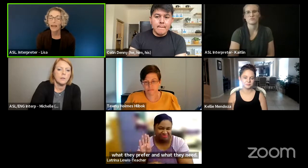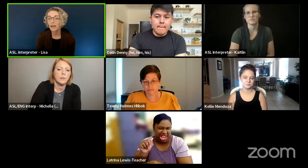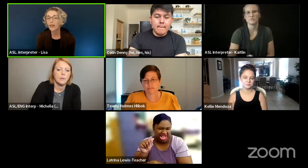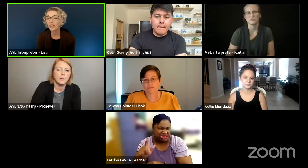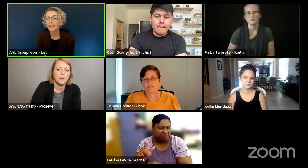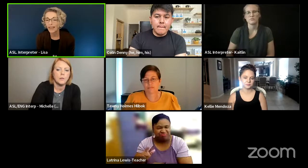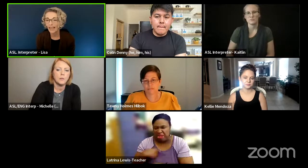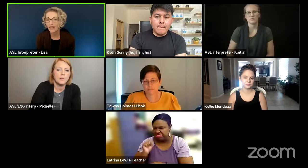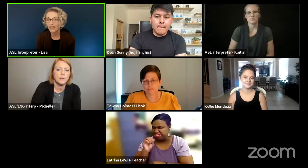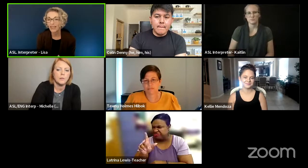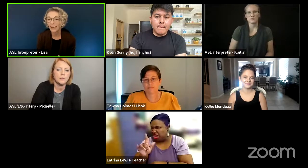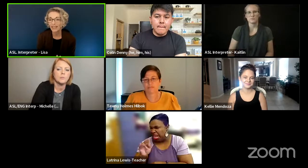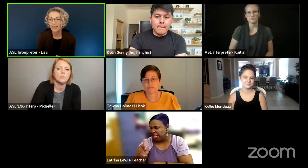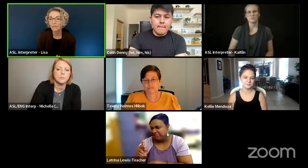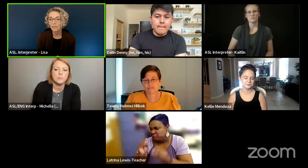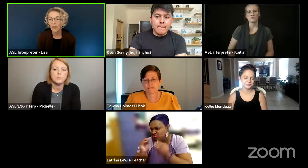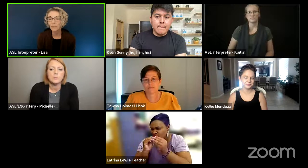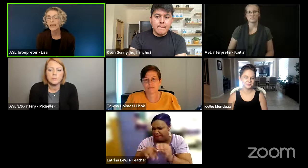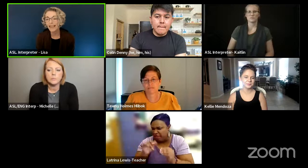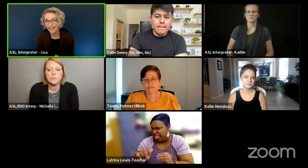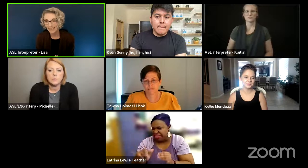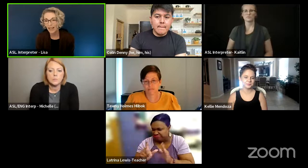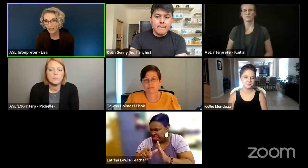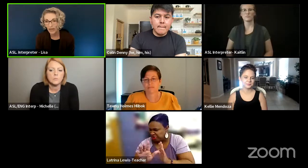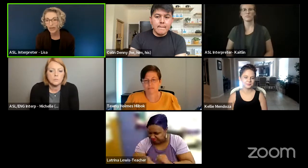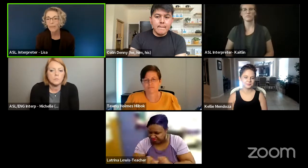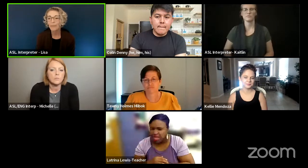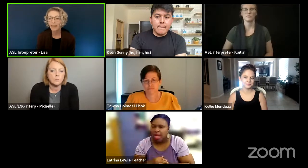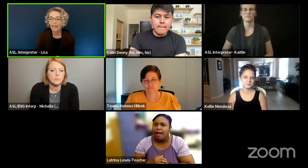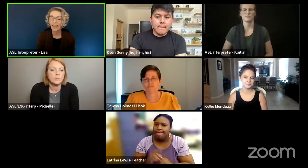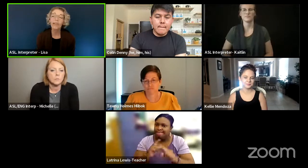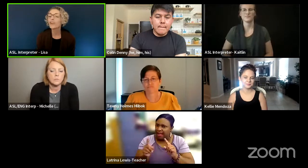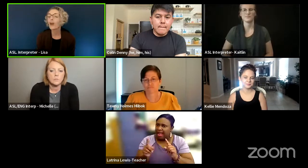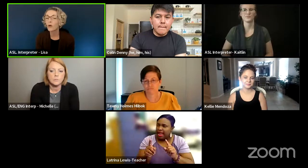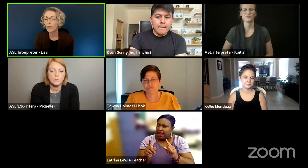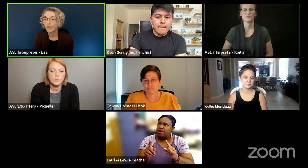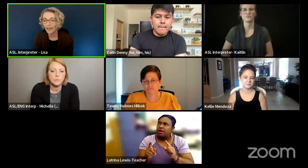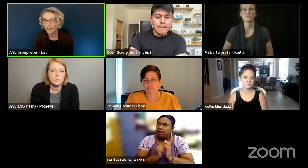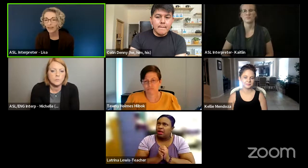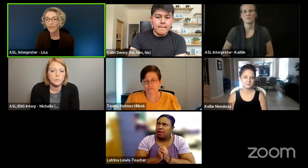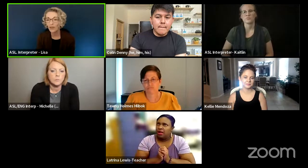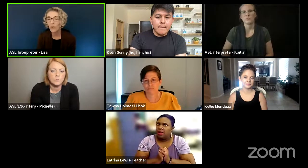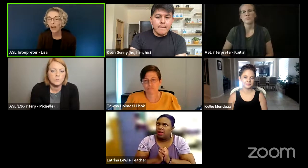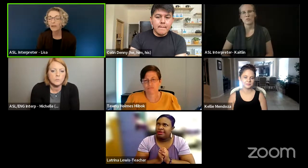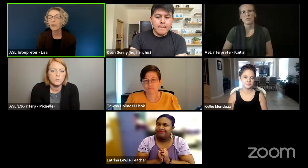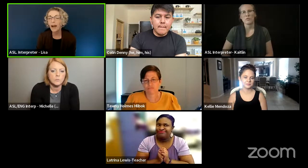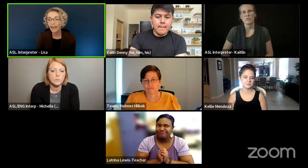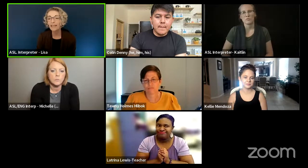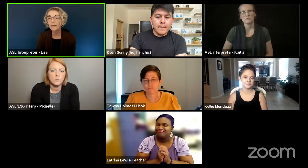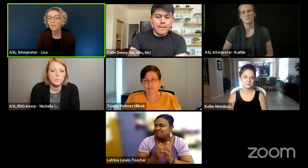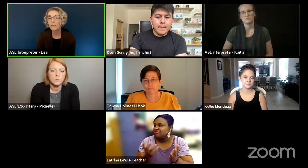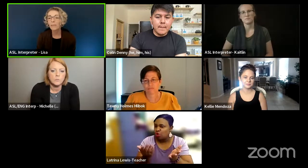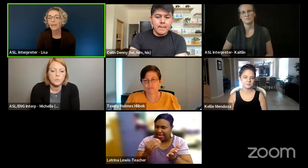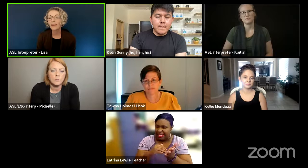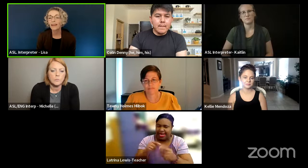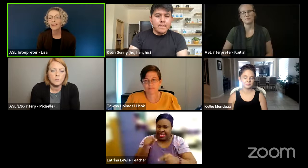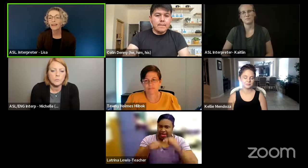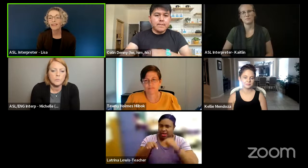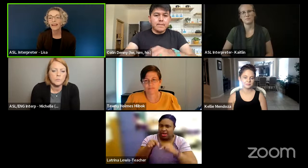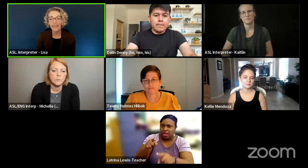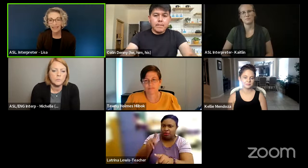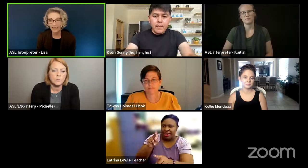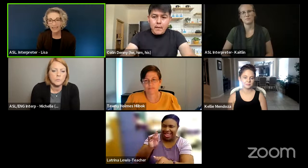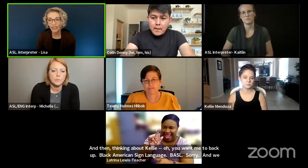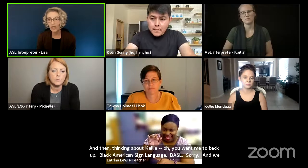So a Black American Sign Language, yes, BASL, sorry. And we can talk more about that later if you want. But